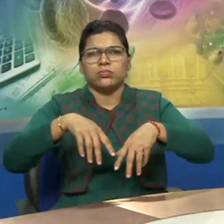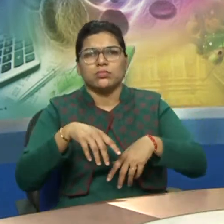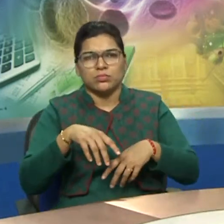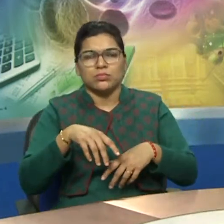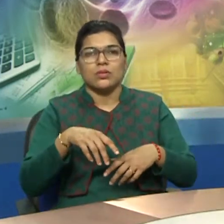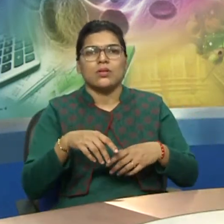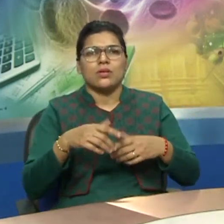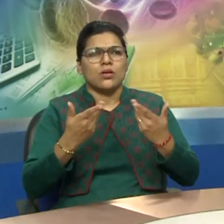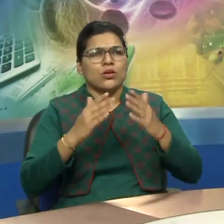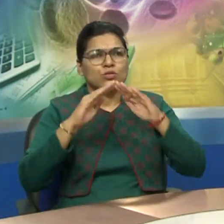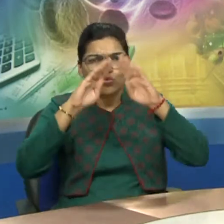This word is passers-by.